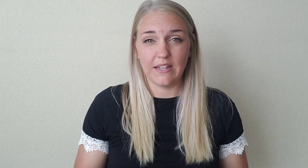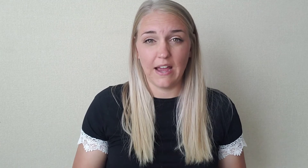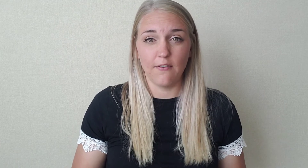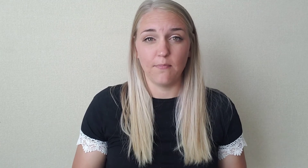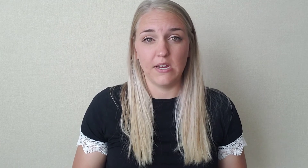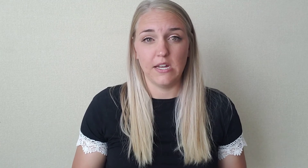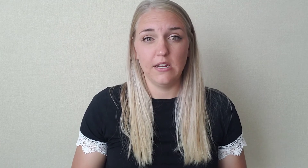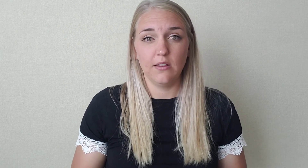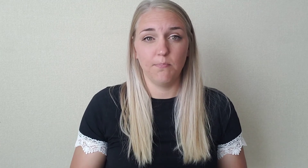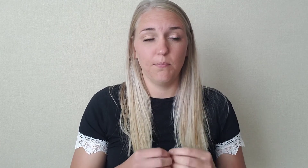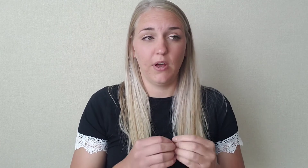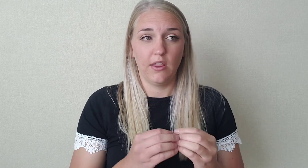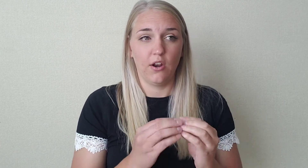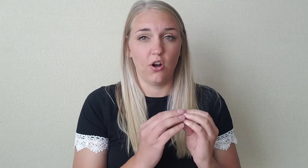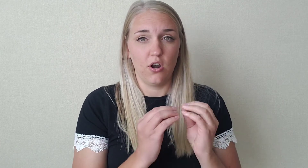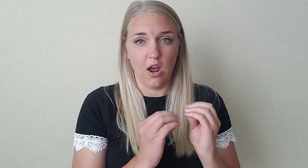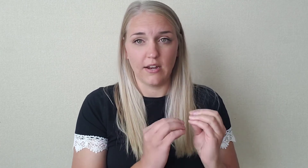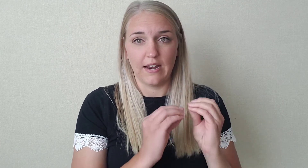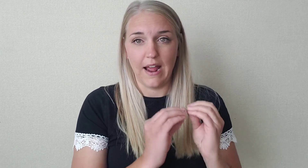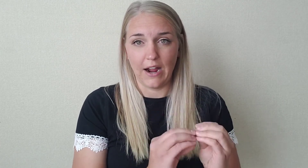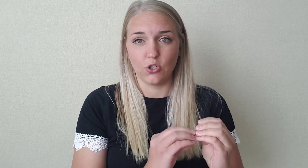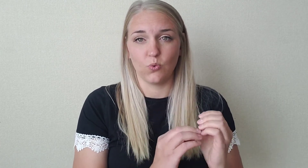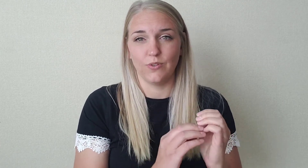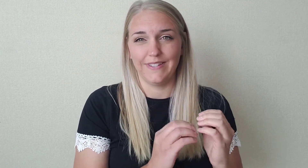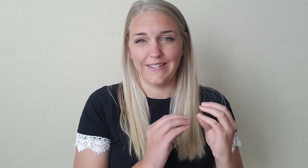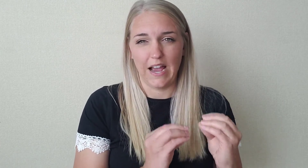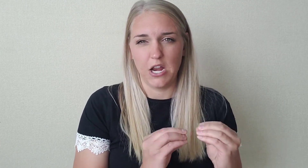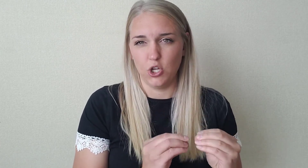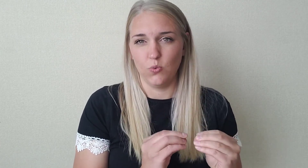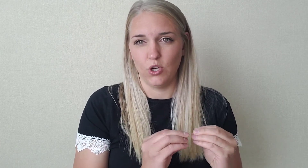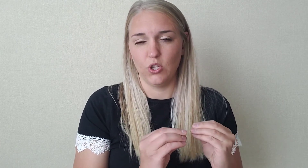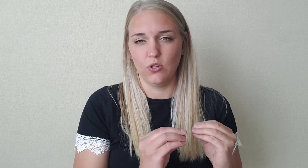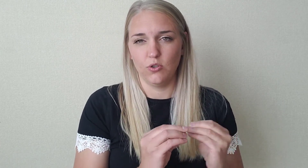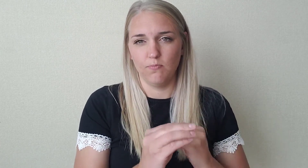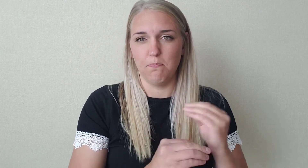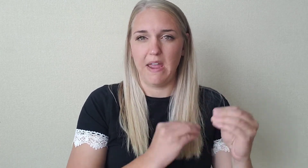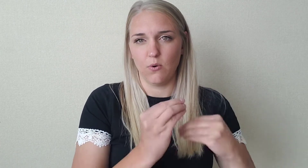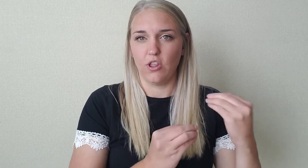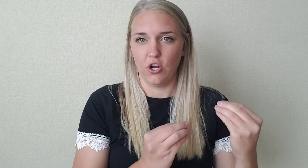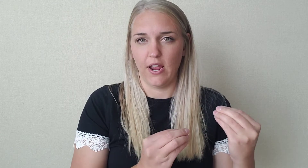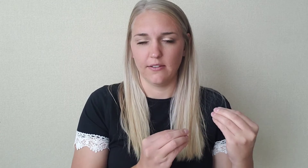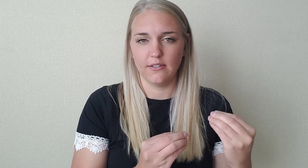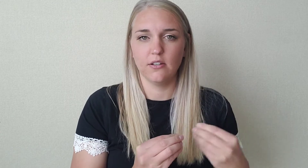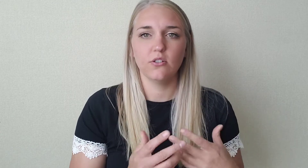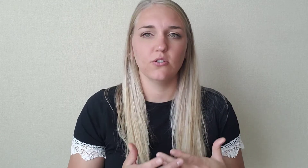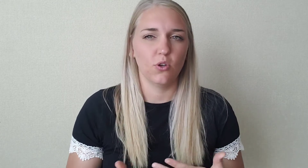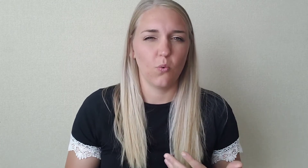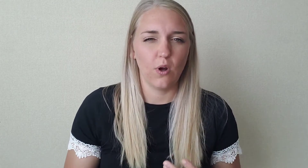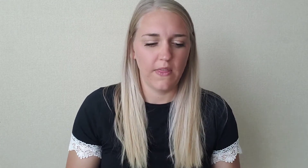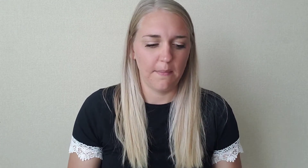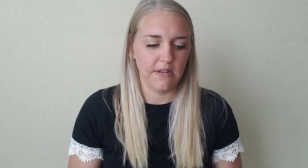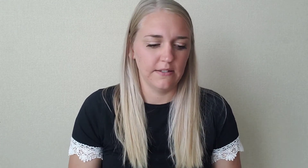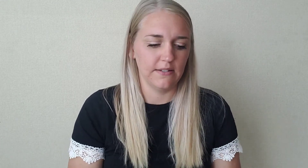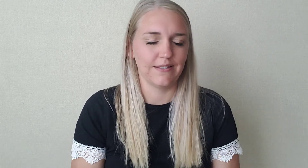have meaning but that are not an actual sign you would make with your hands. So what that means is